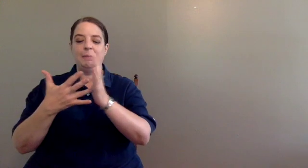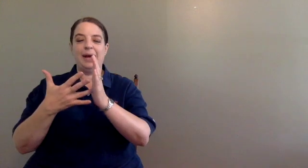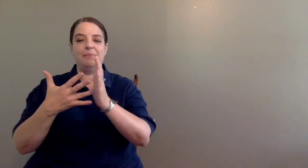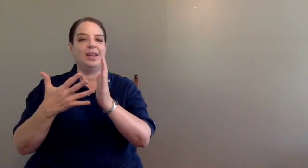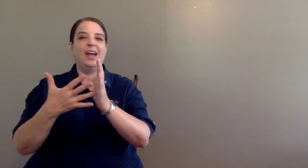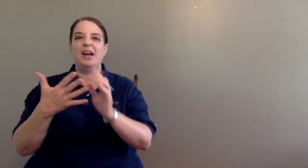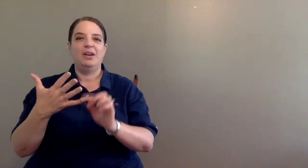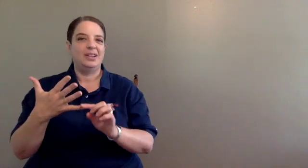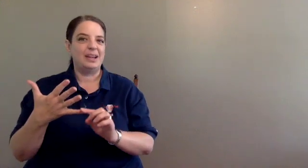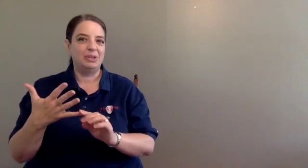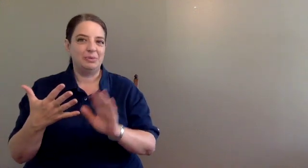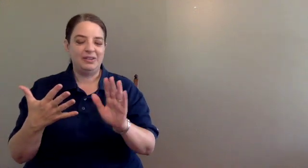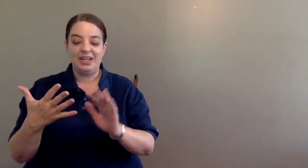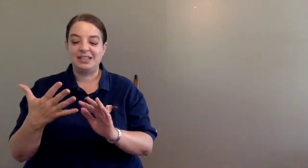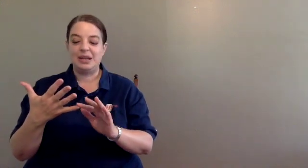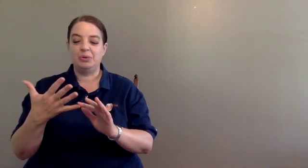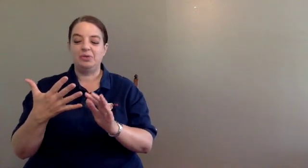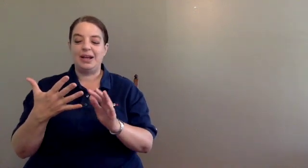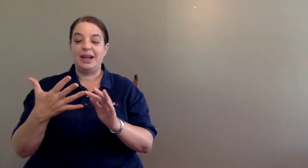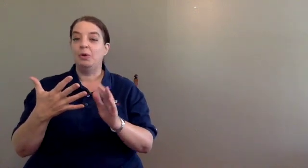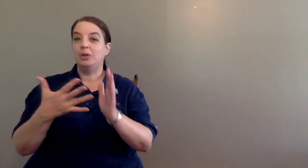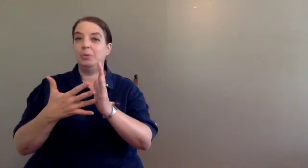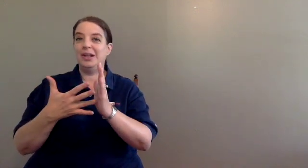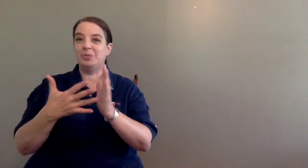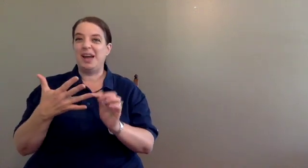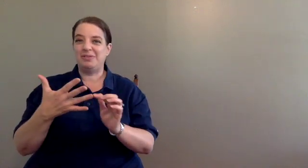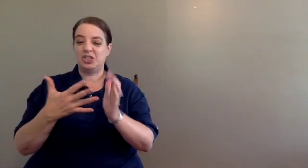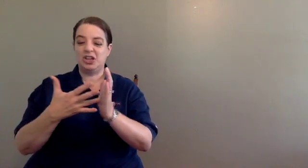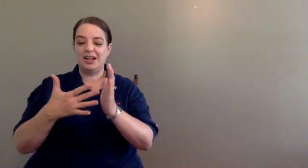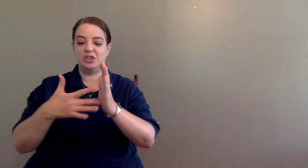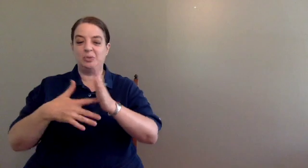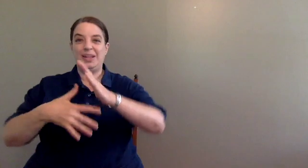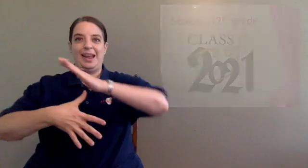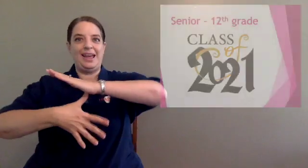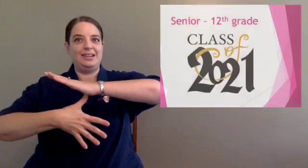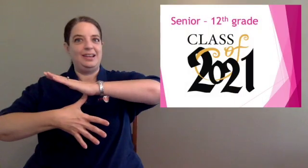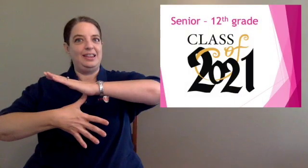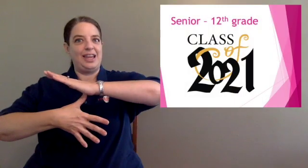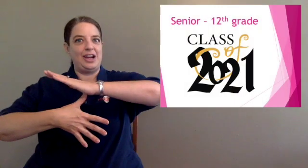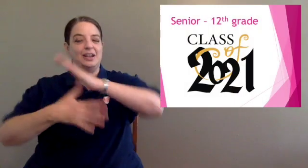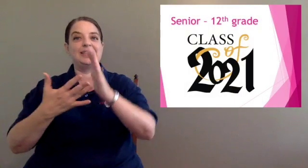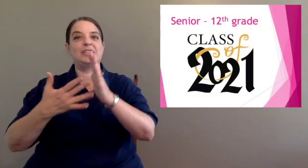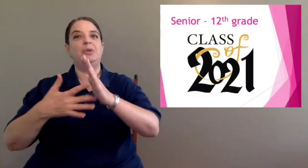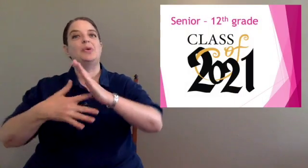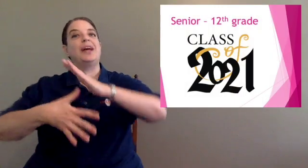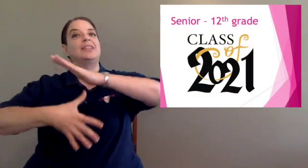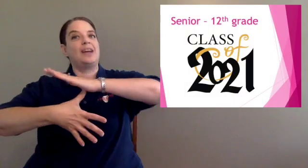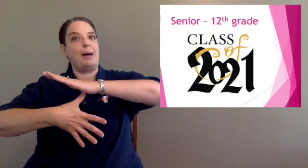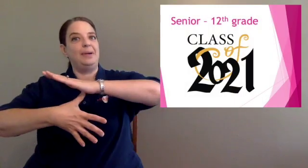but it's not really relevant. It's not important right now. The point is we have to start here so we can end there, because that's when you're at the top.